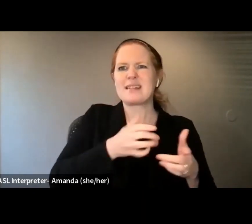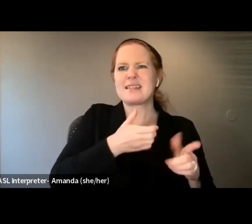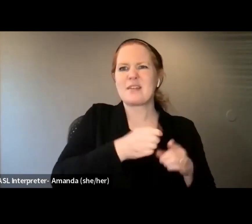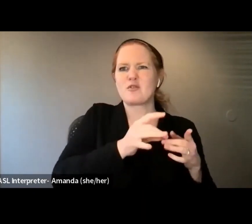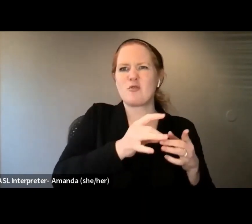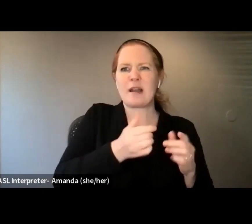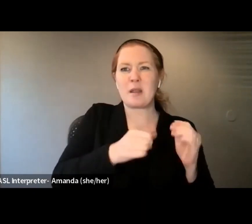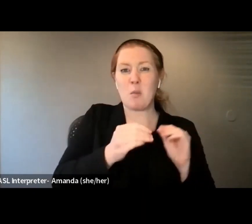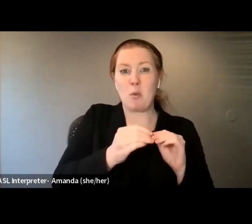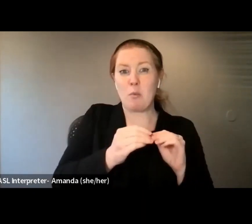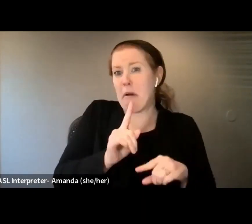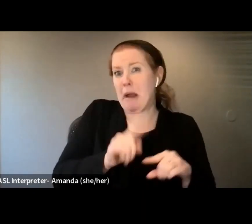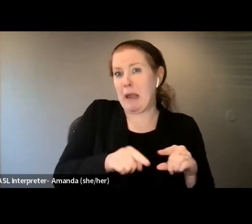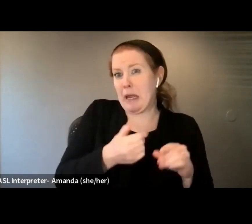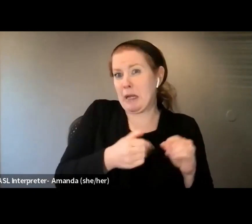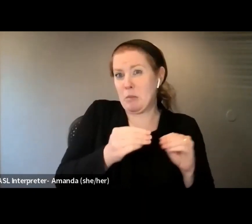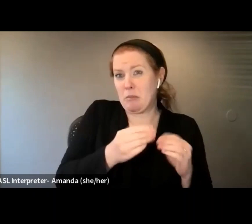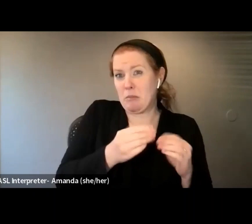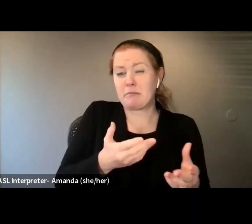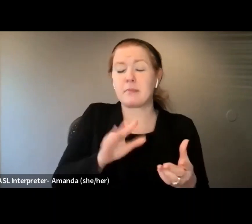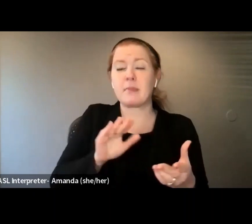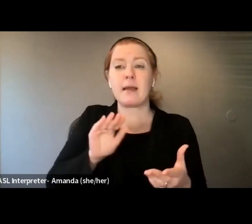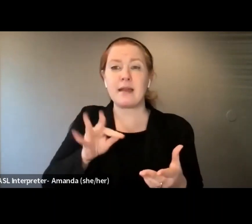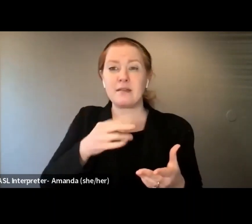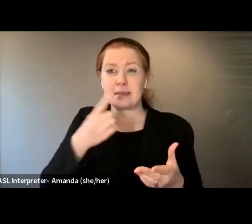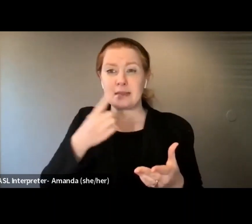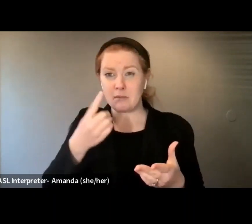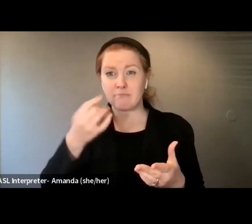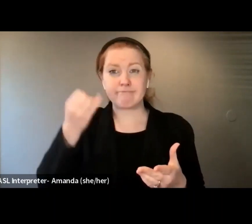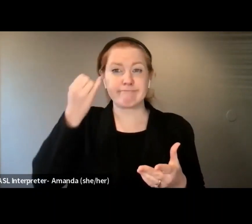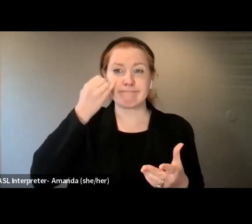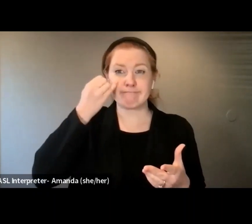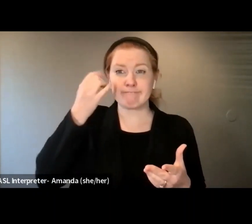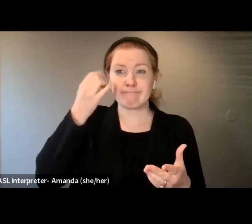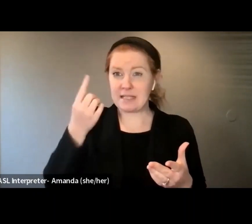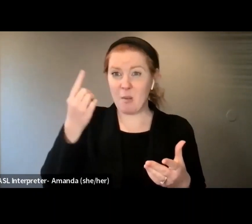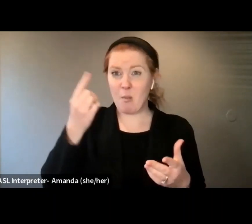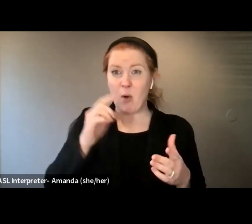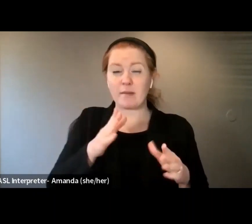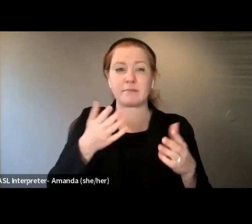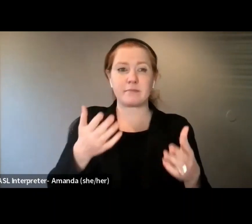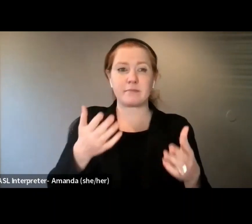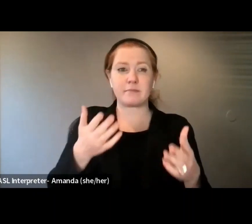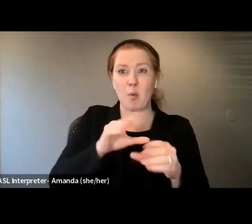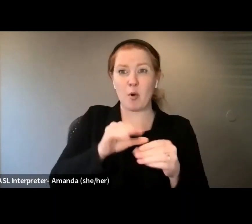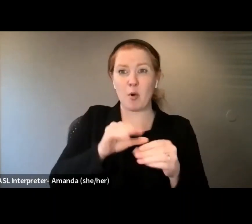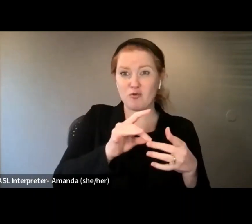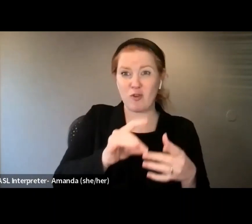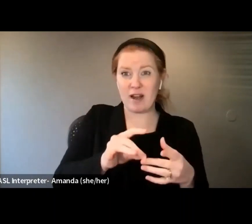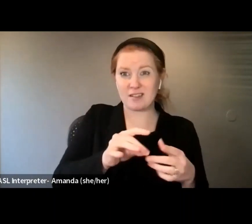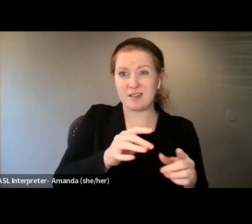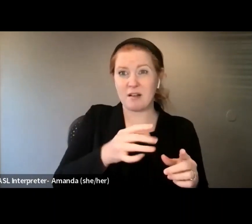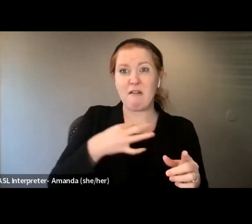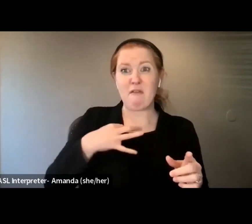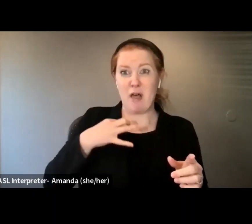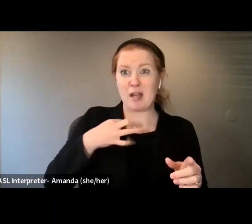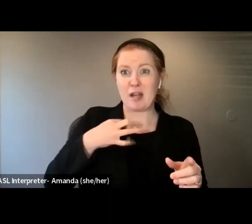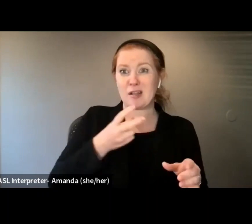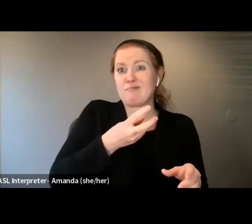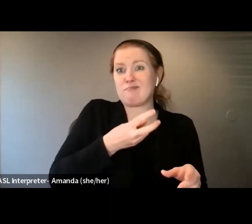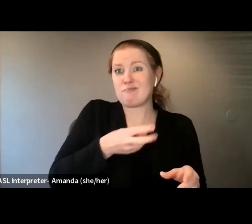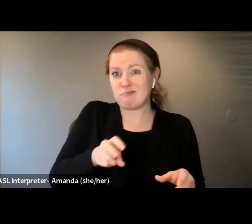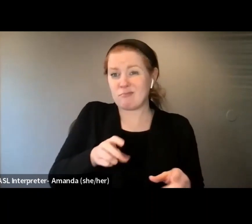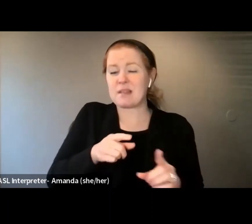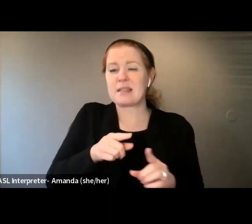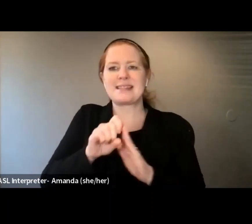able to. So if someone is leaving the participant direction on a voluntary basis, the state